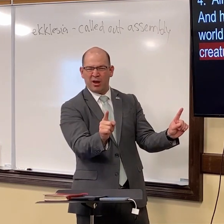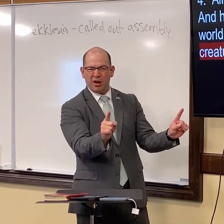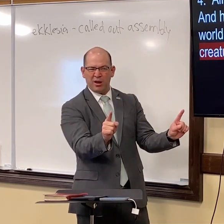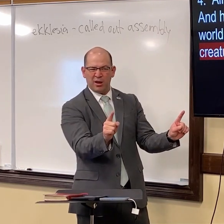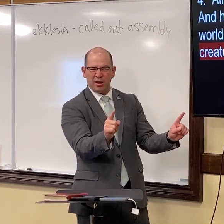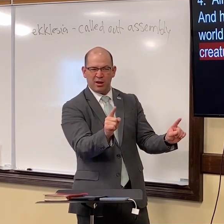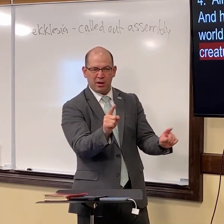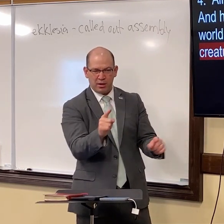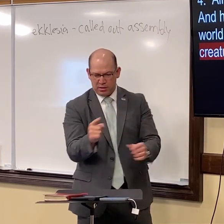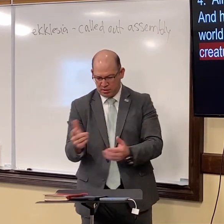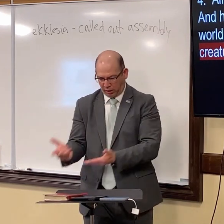But